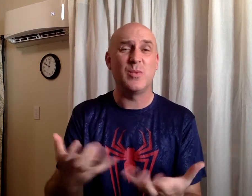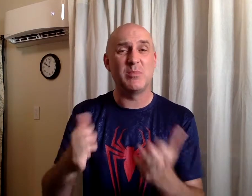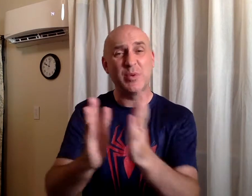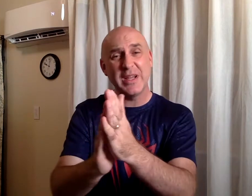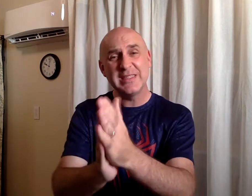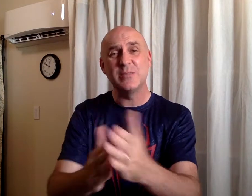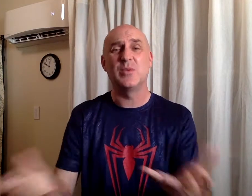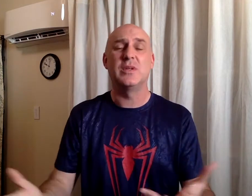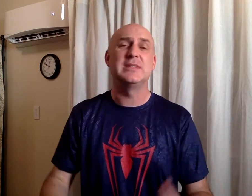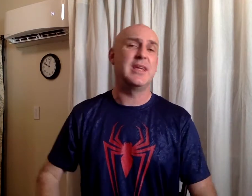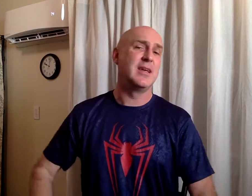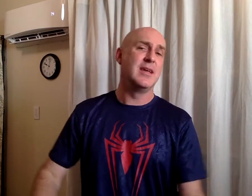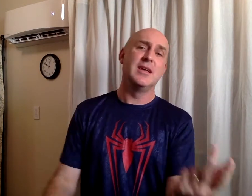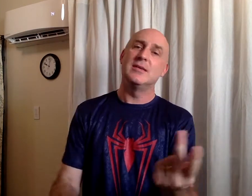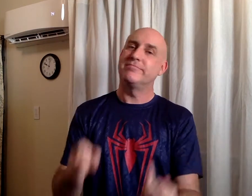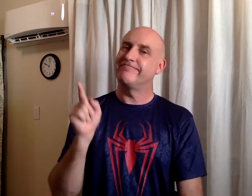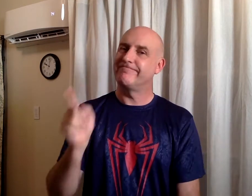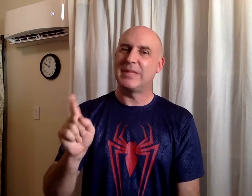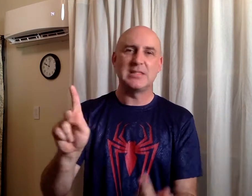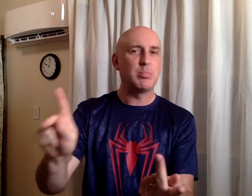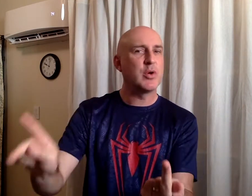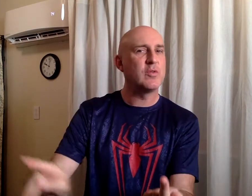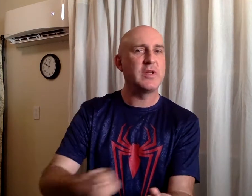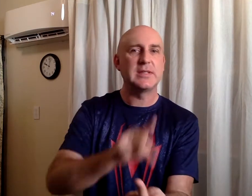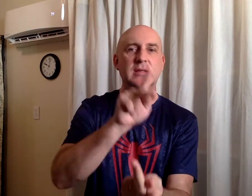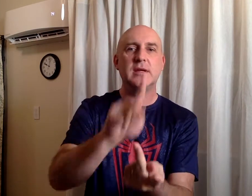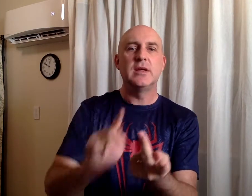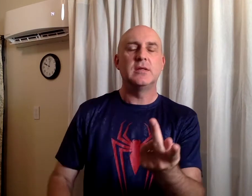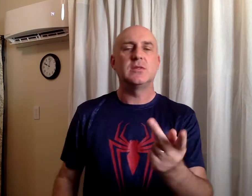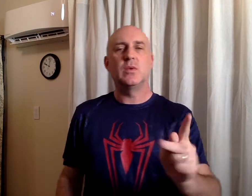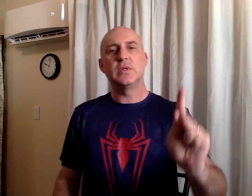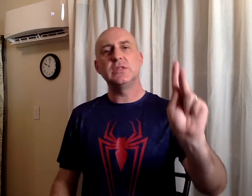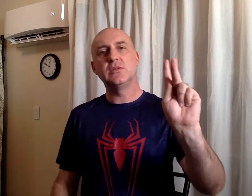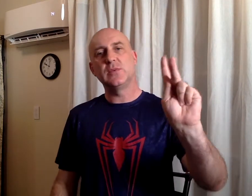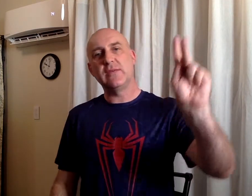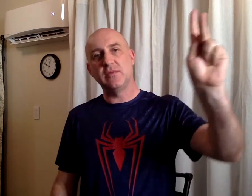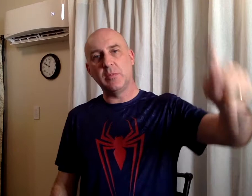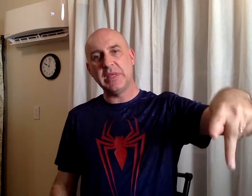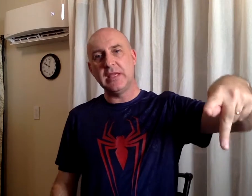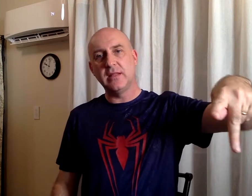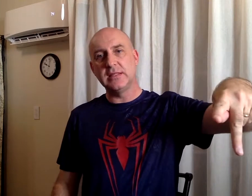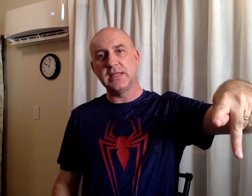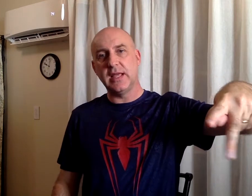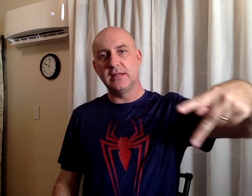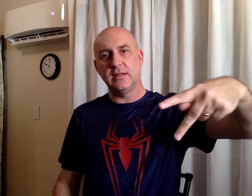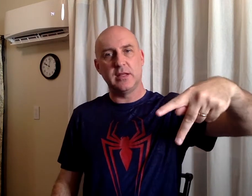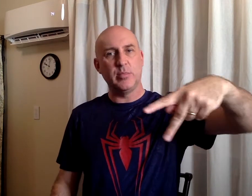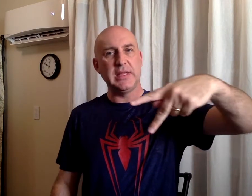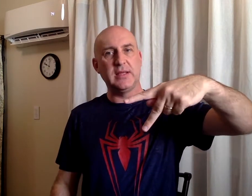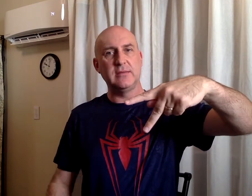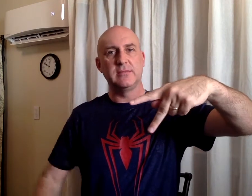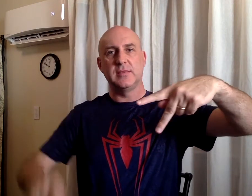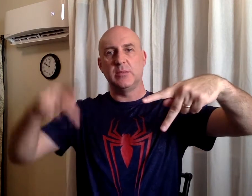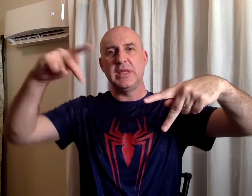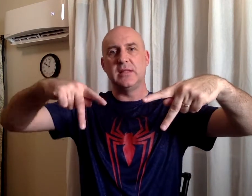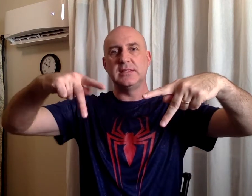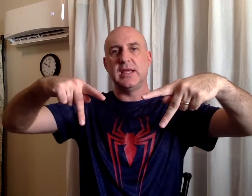want to praise them. You want to say, that's perfect. So what we're going to do is we have a P on this hand, the letter P, and a P on this